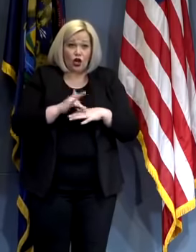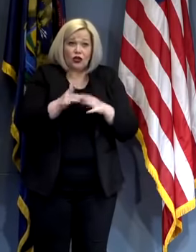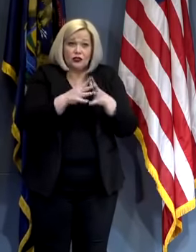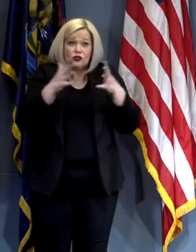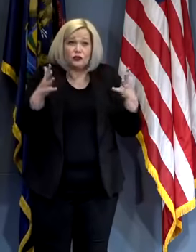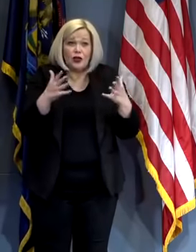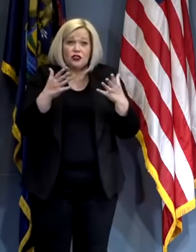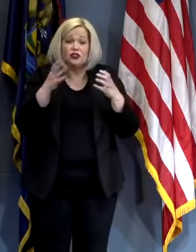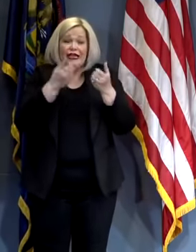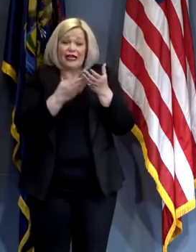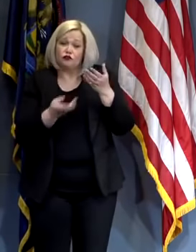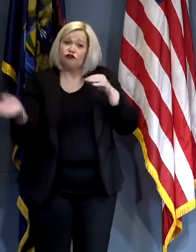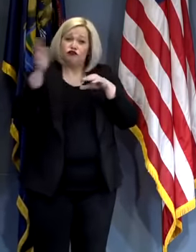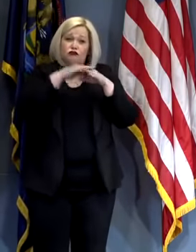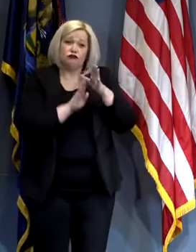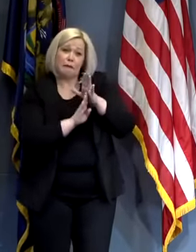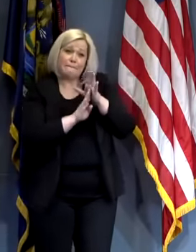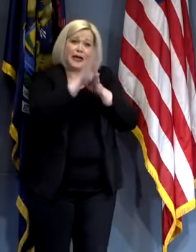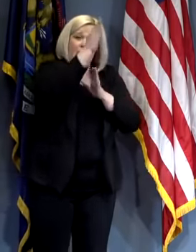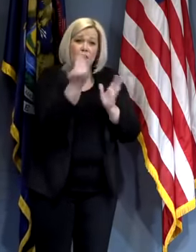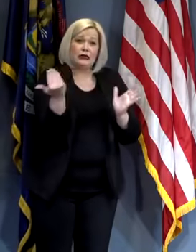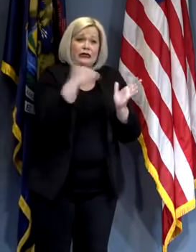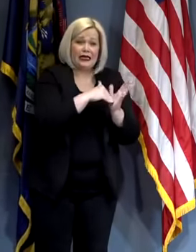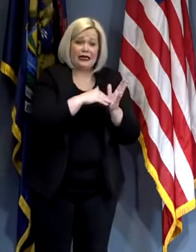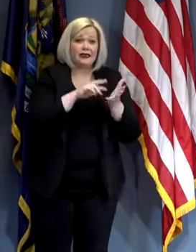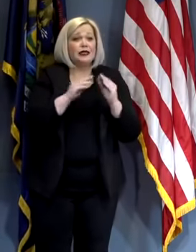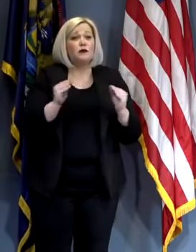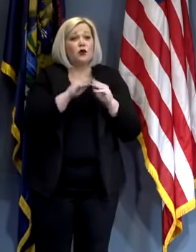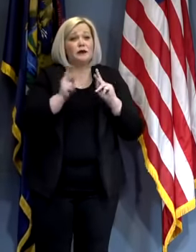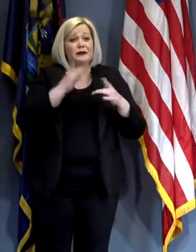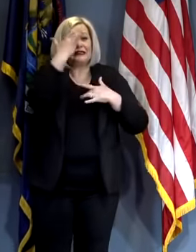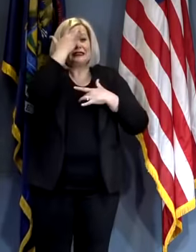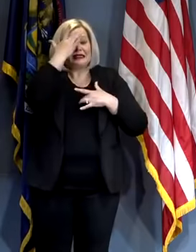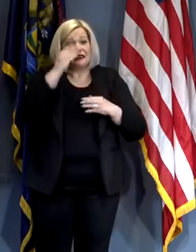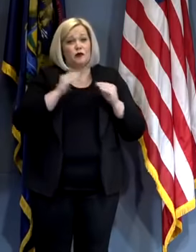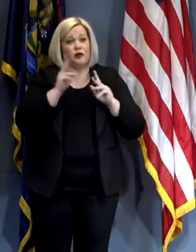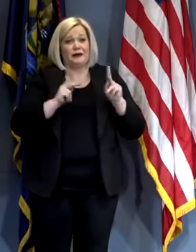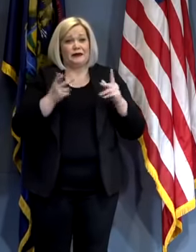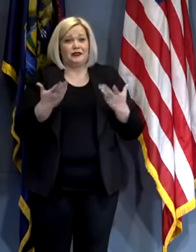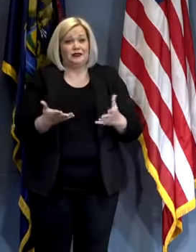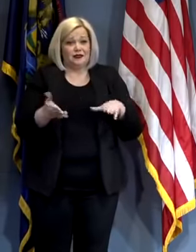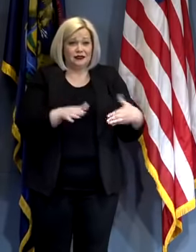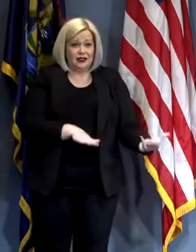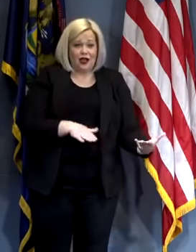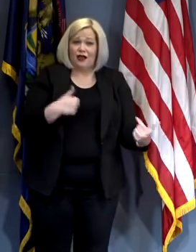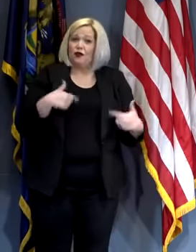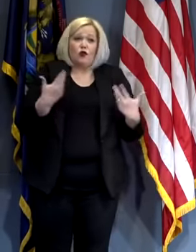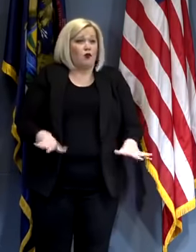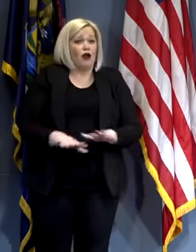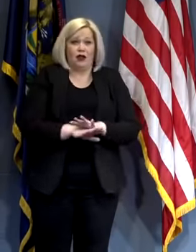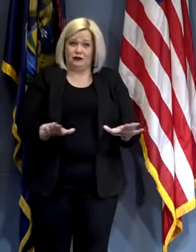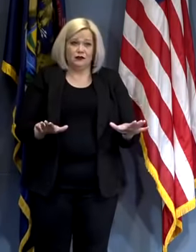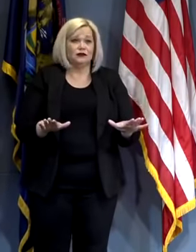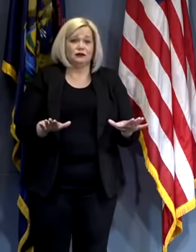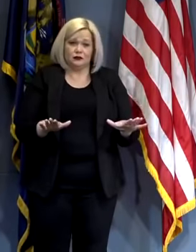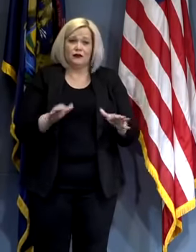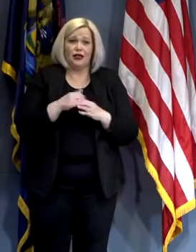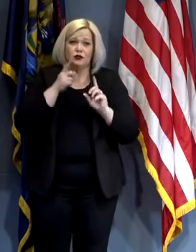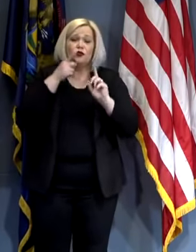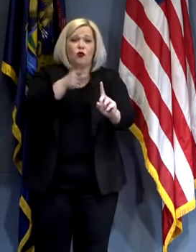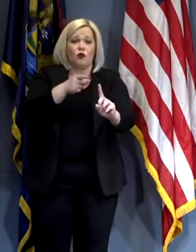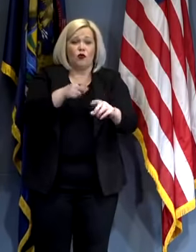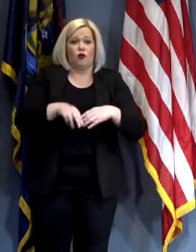first, meaning many more cases and deaths. We've talked about racial disparities in COVID-19 deaths that